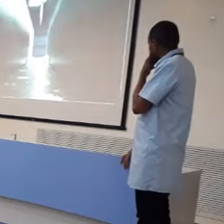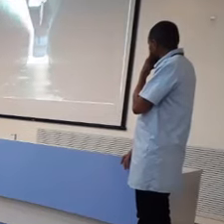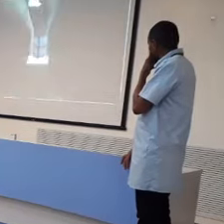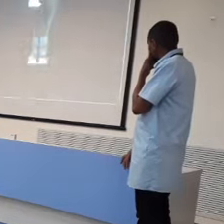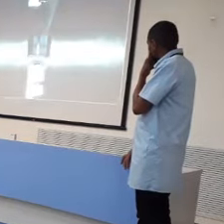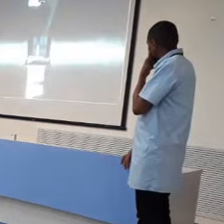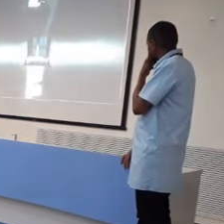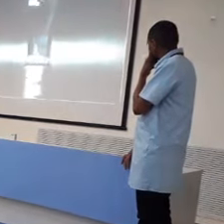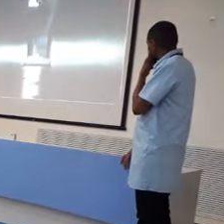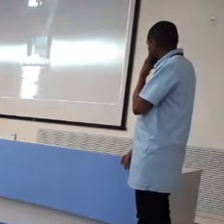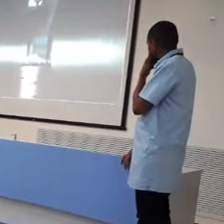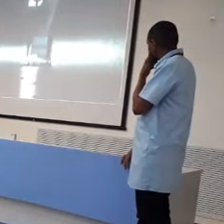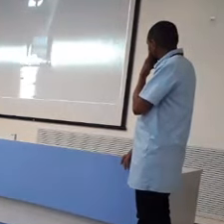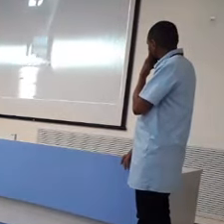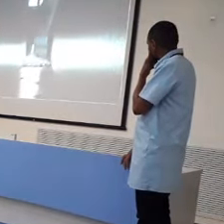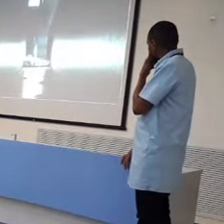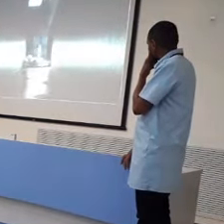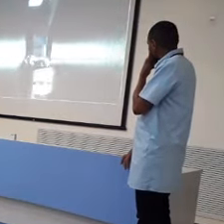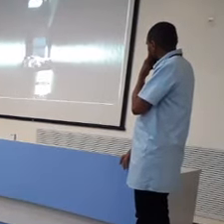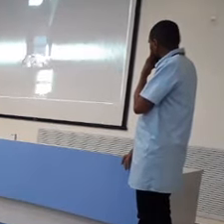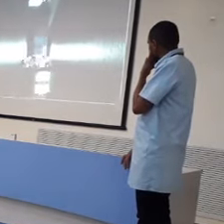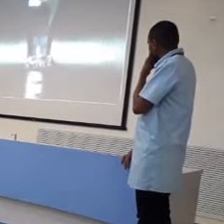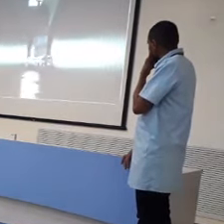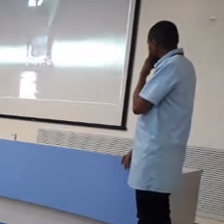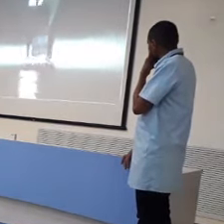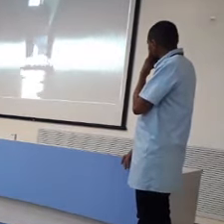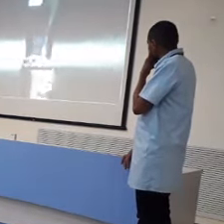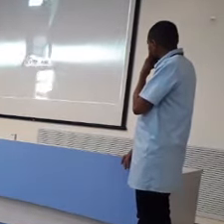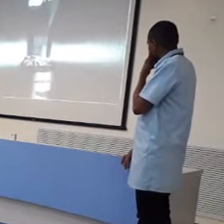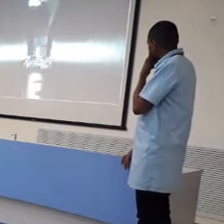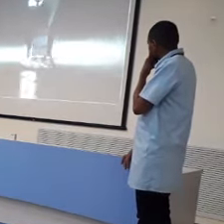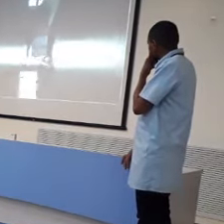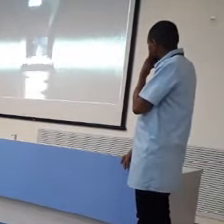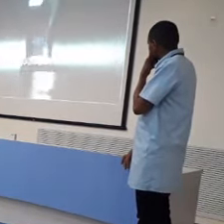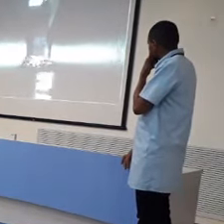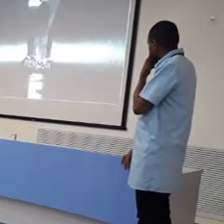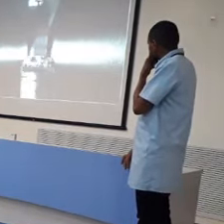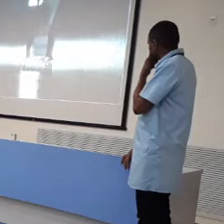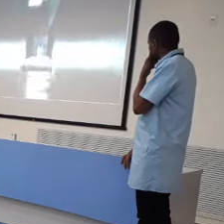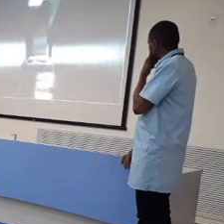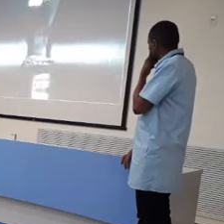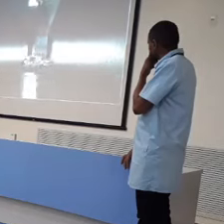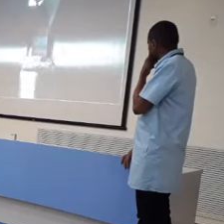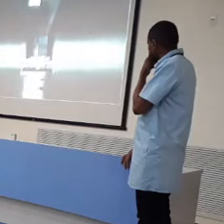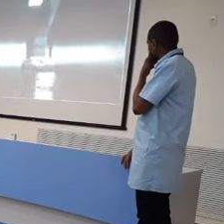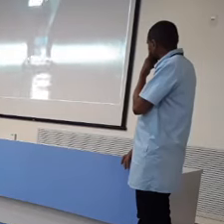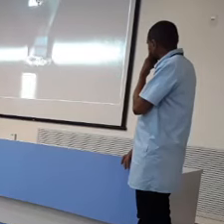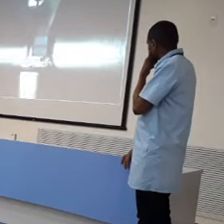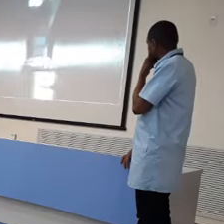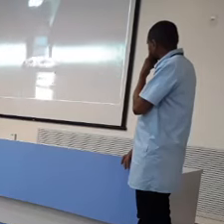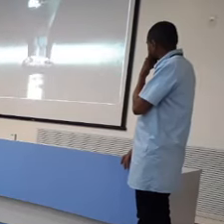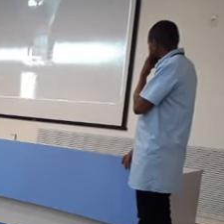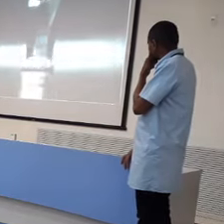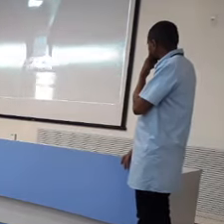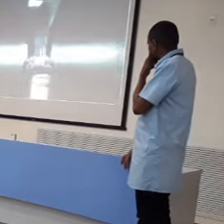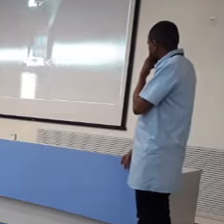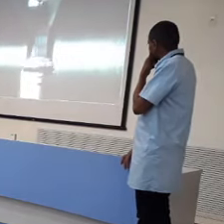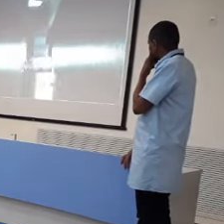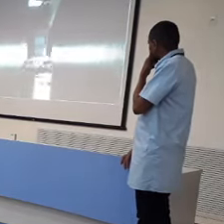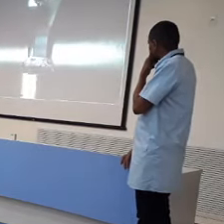distortion are reduced. The high-speed revolving motion holds the puddle in the joint, and the stirring action results in a cleaner weld with